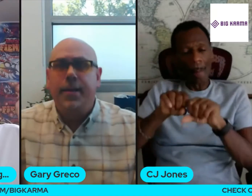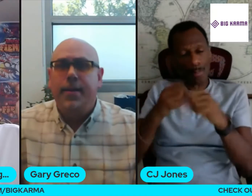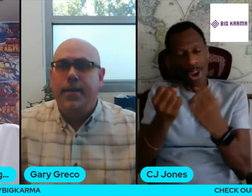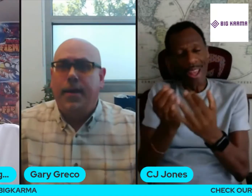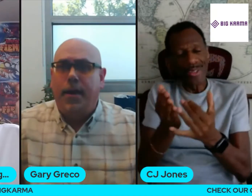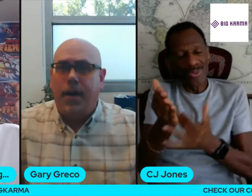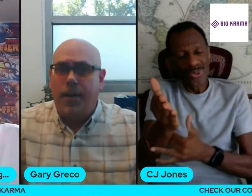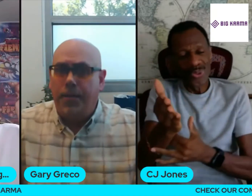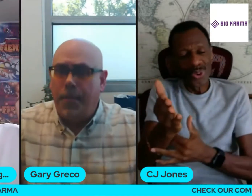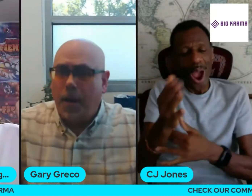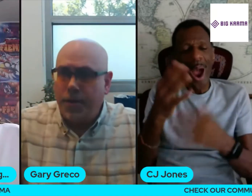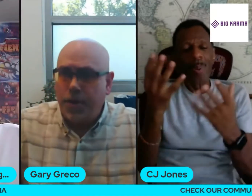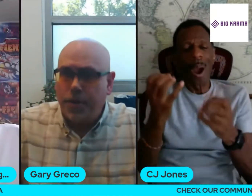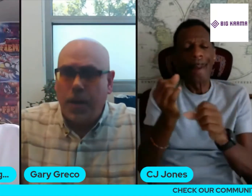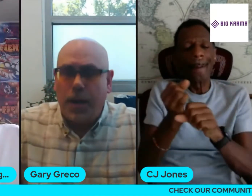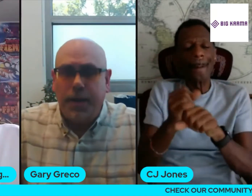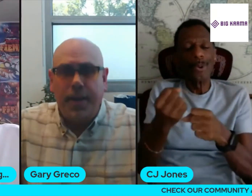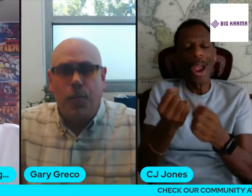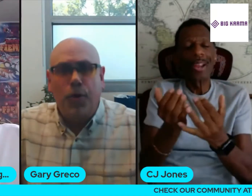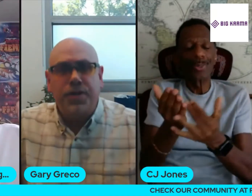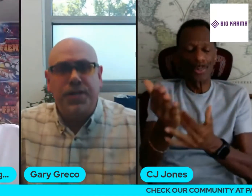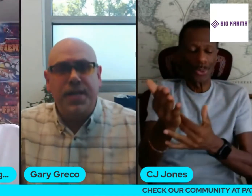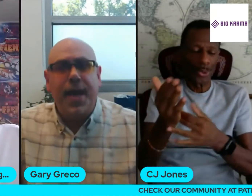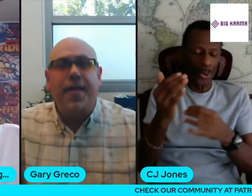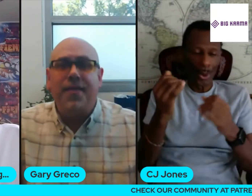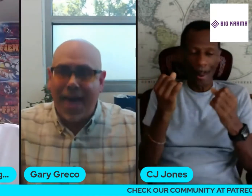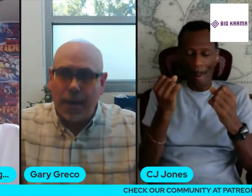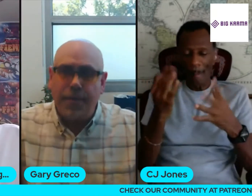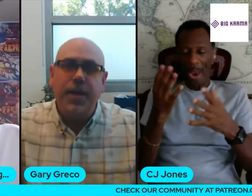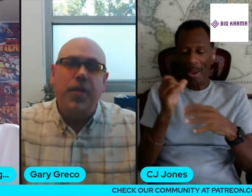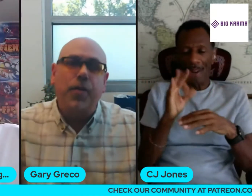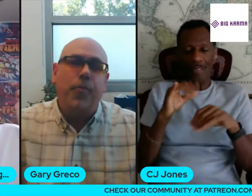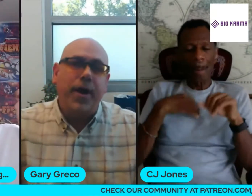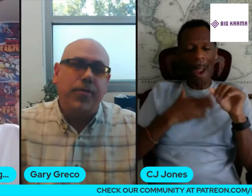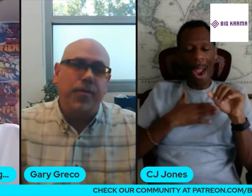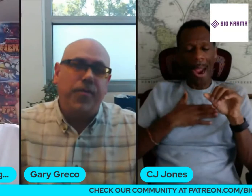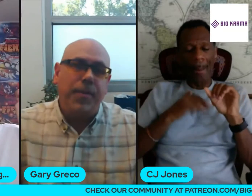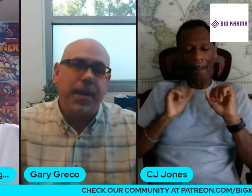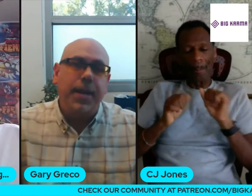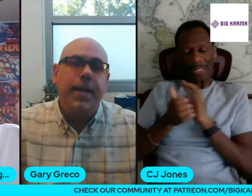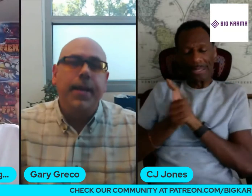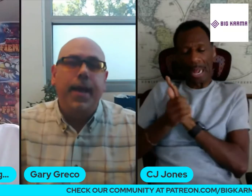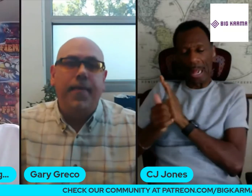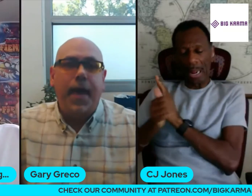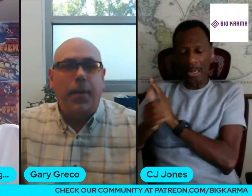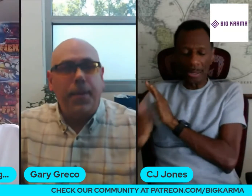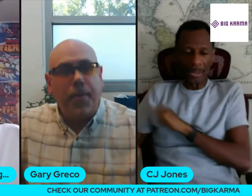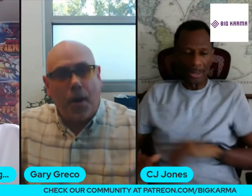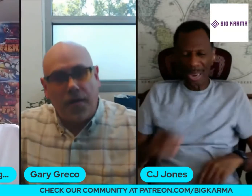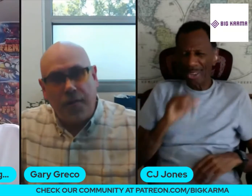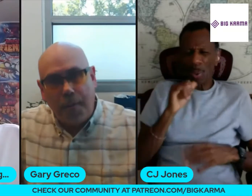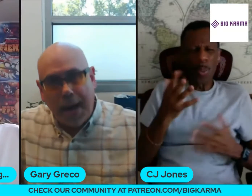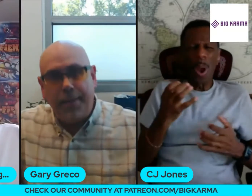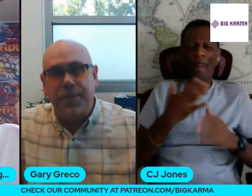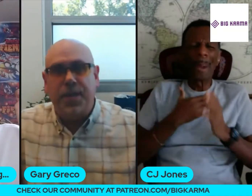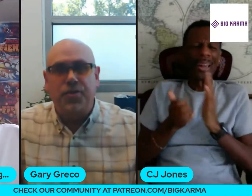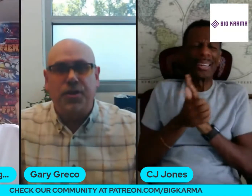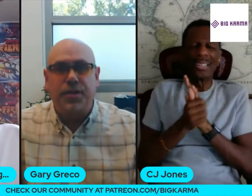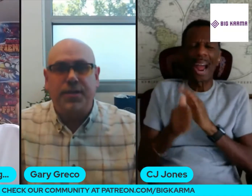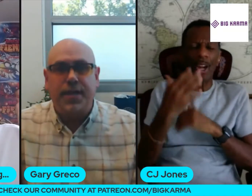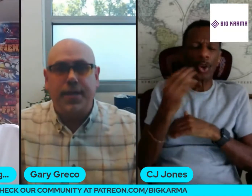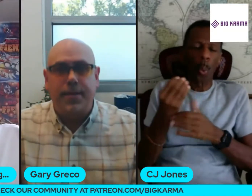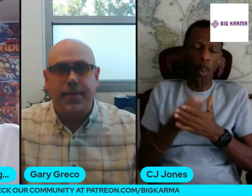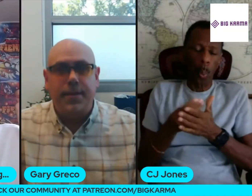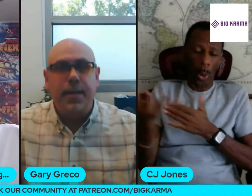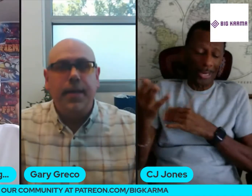that, other networks see that, that'll be another breakthrough for me, and that'll be part of my potential